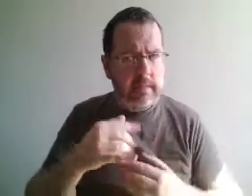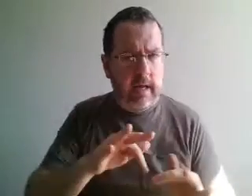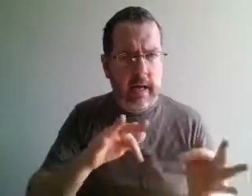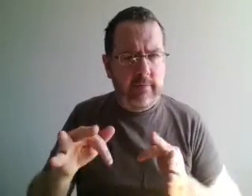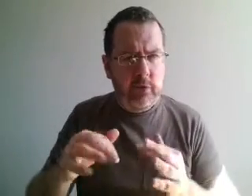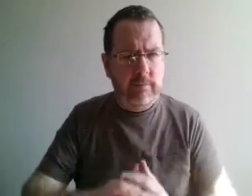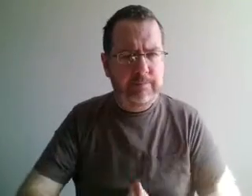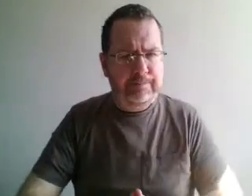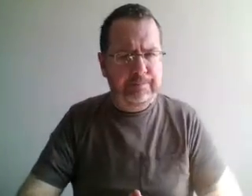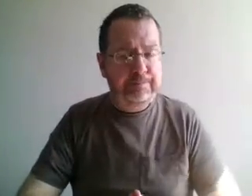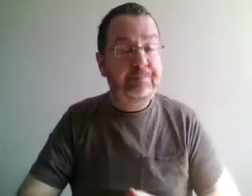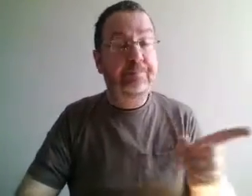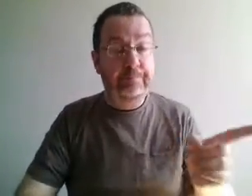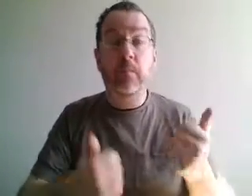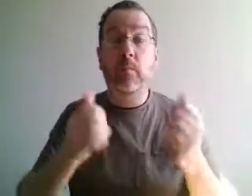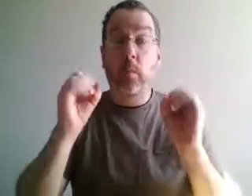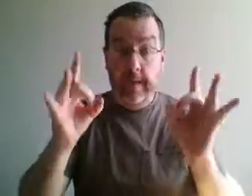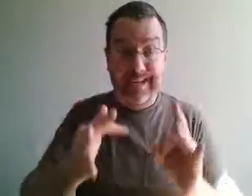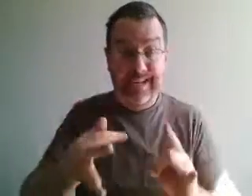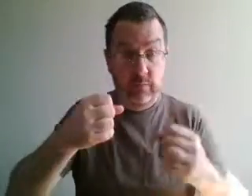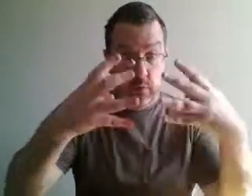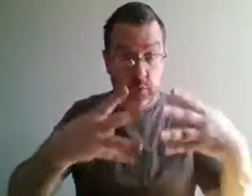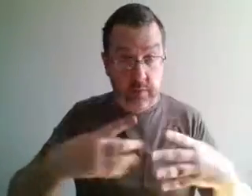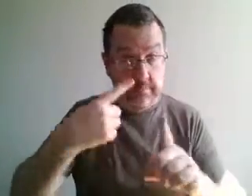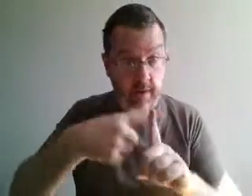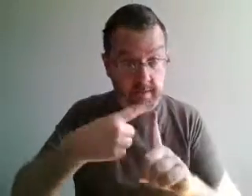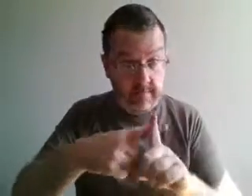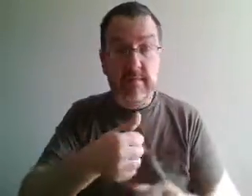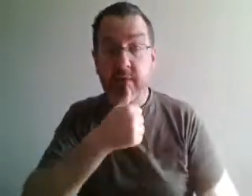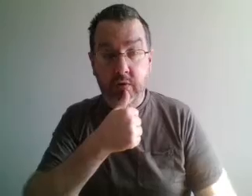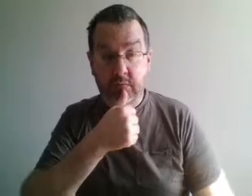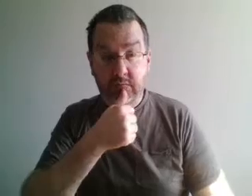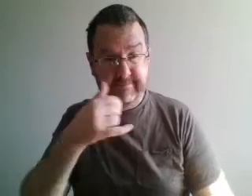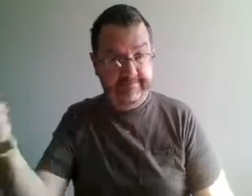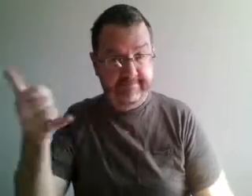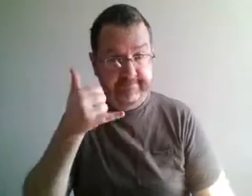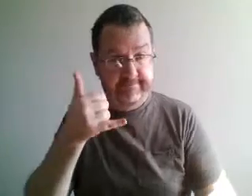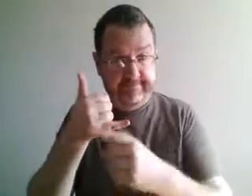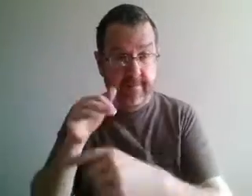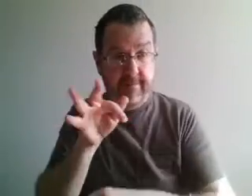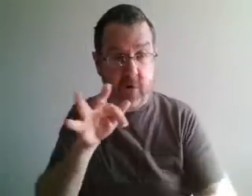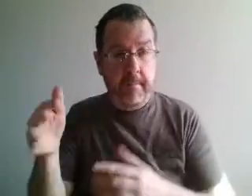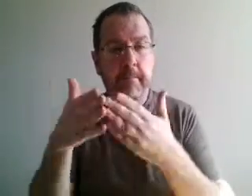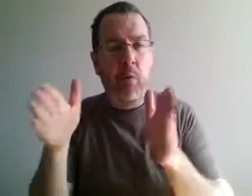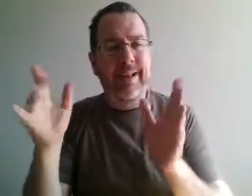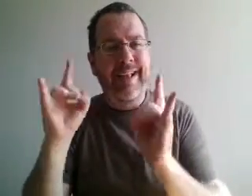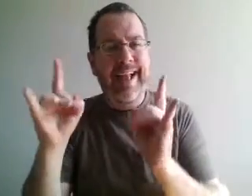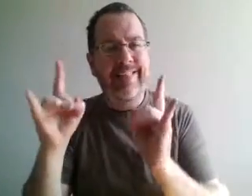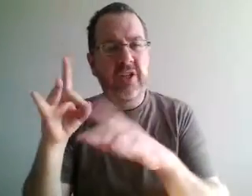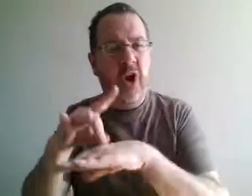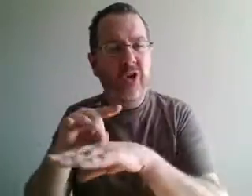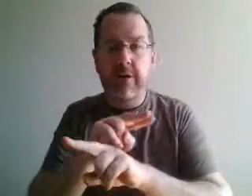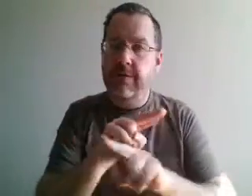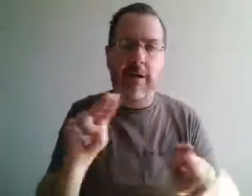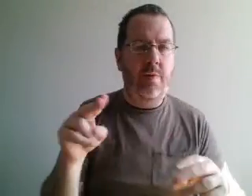is positive, they will get a phone call, obviously by a public health doctor, not their GP, because the